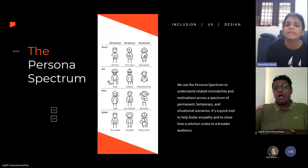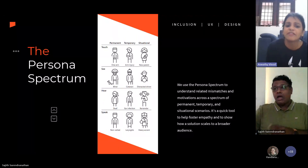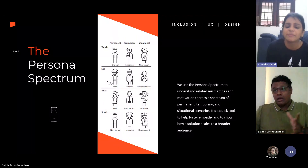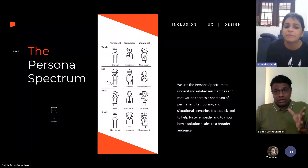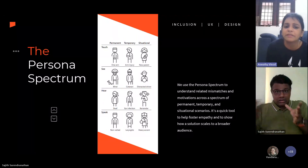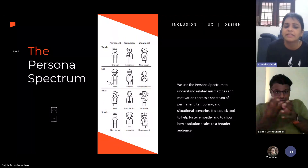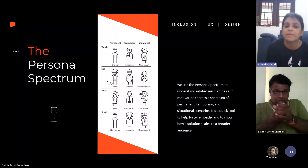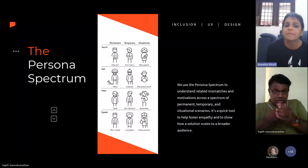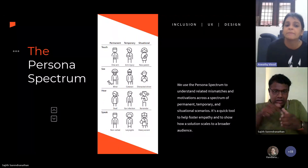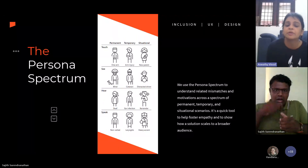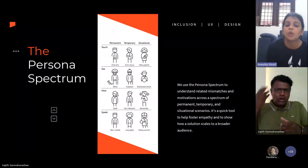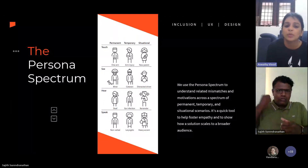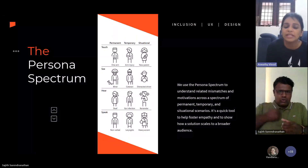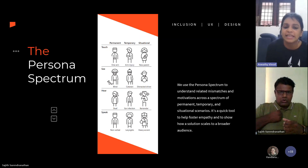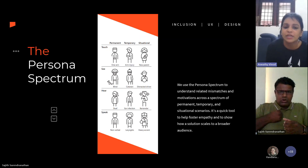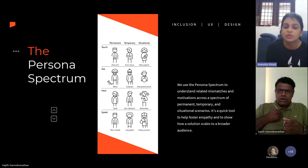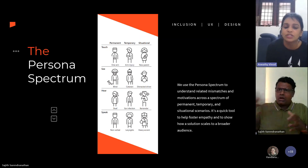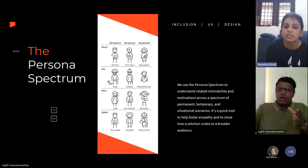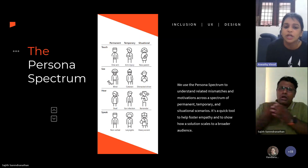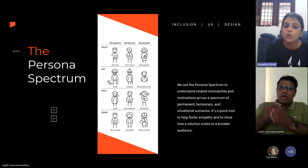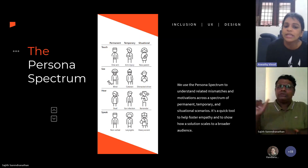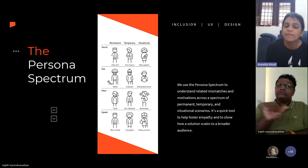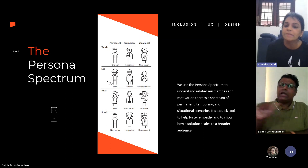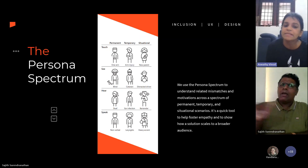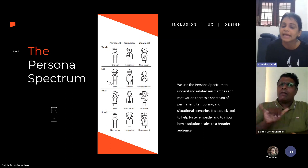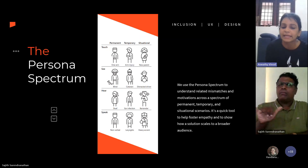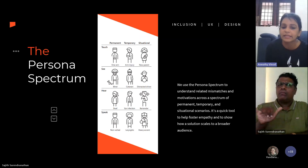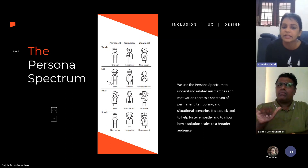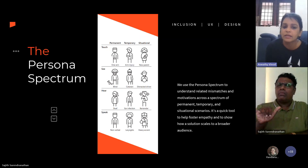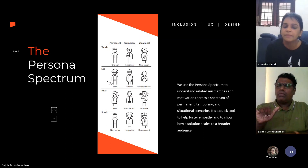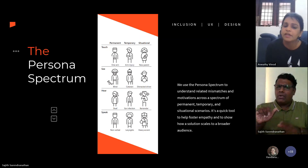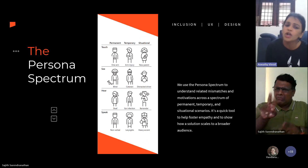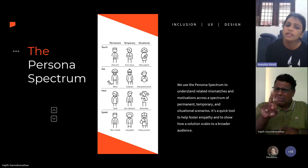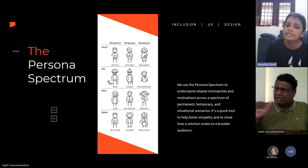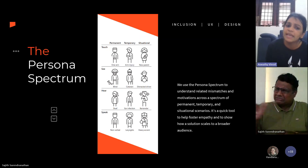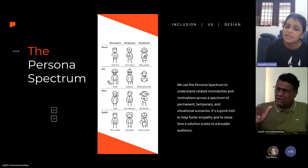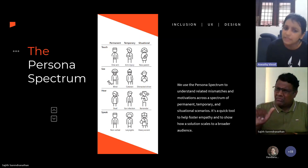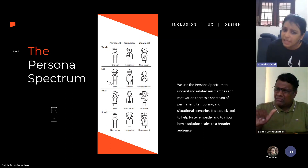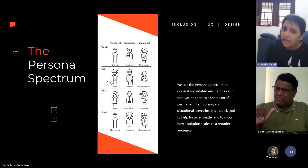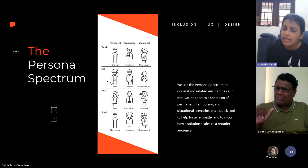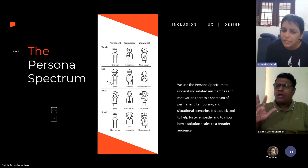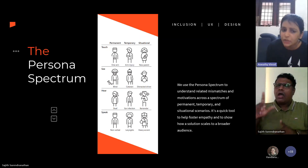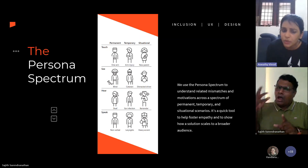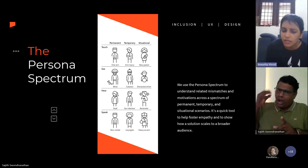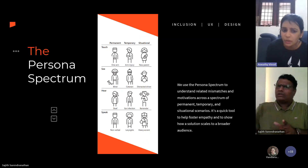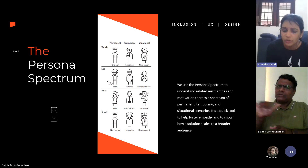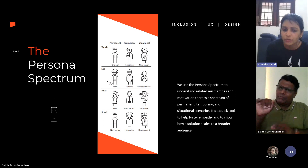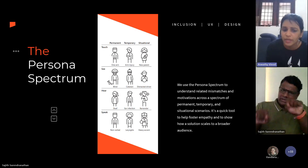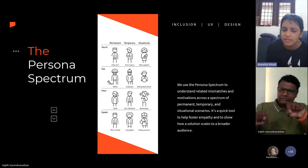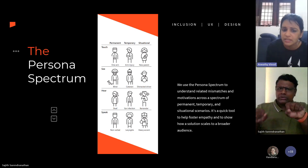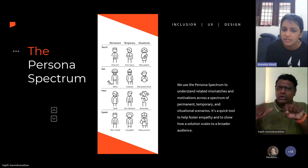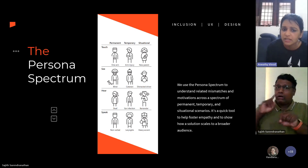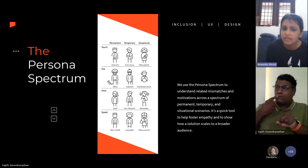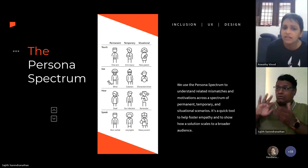There may be deaf people, there may be people who are wheelchair users. Don't keep them aside. They're all the same. They are like you in a lot